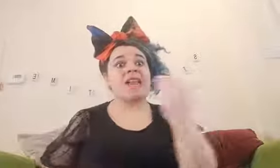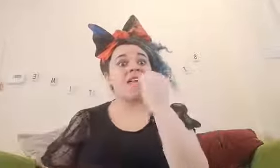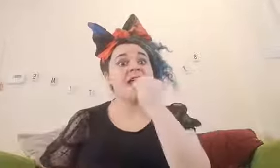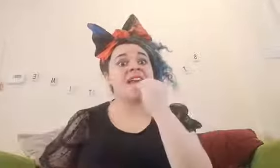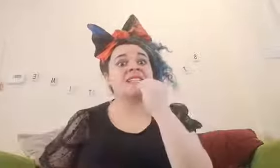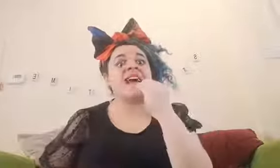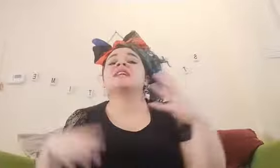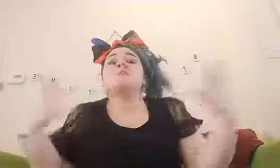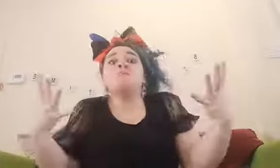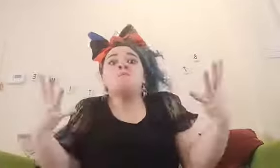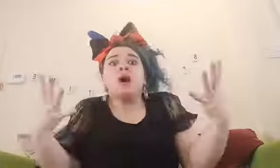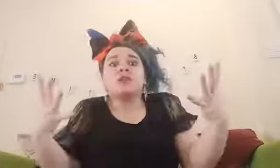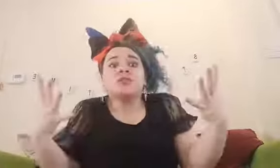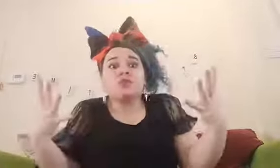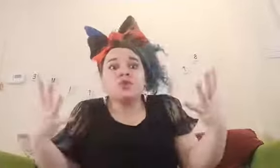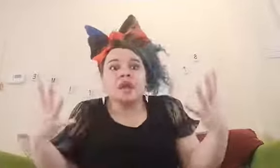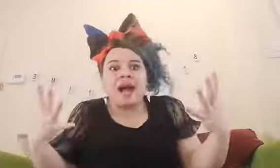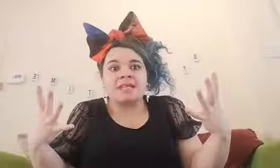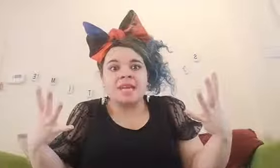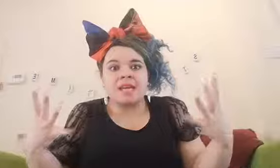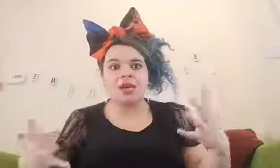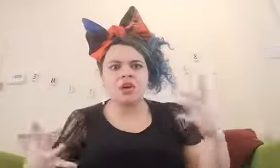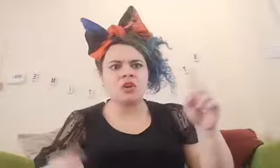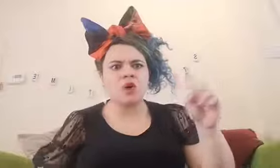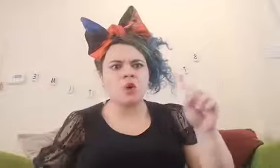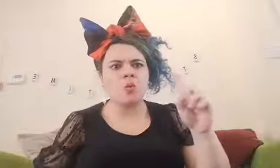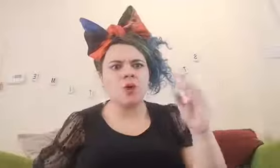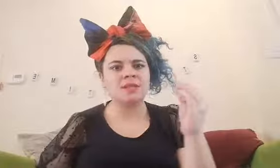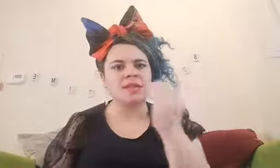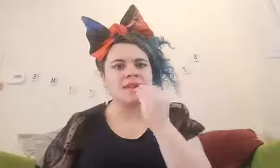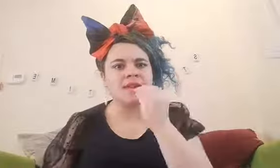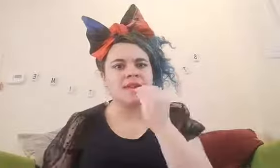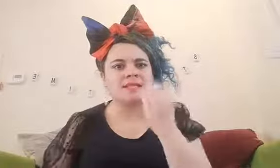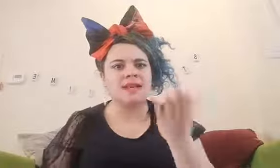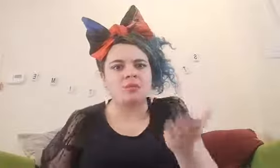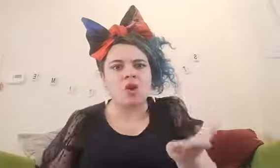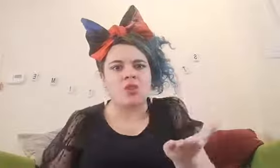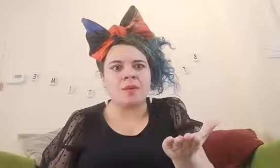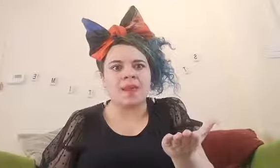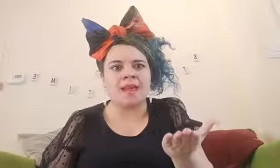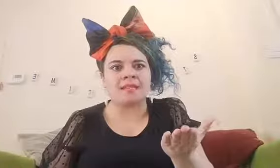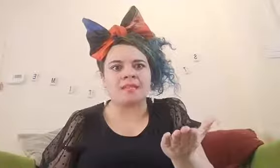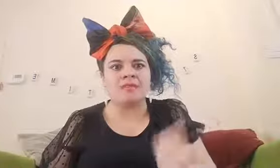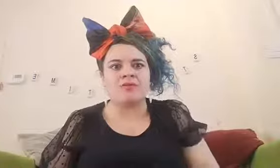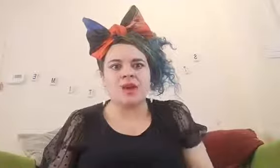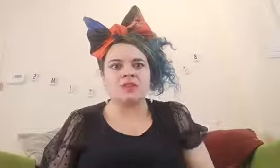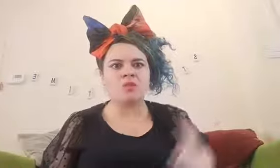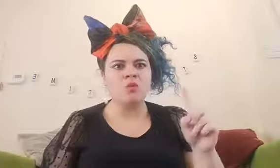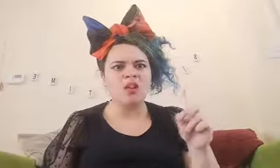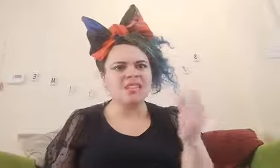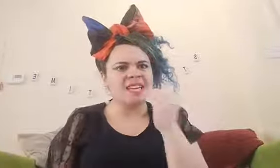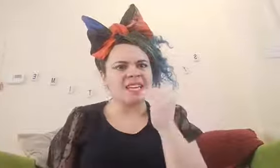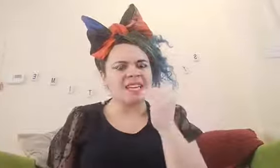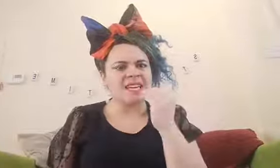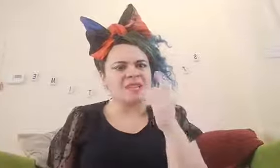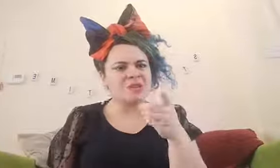he ate as much food as he could. What did he eat that was on the plates in front? What did he eat? What